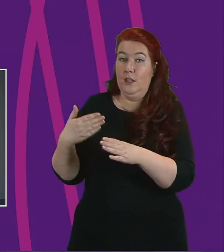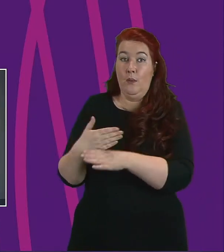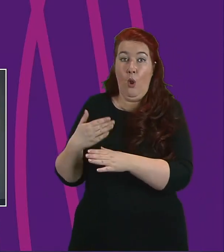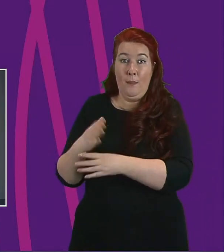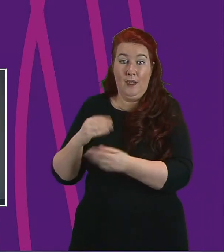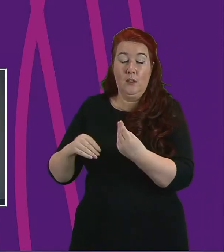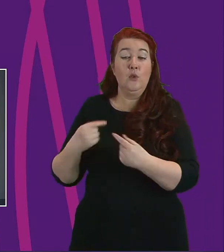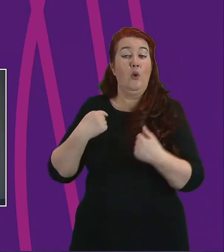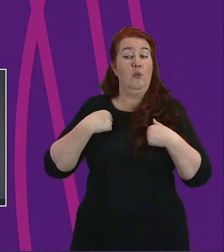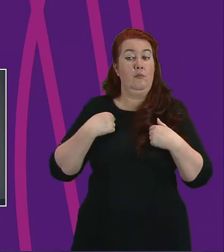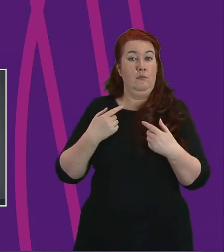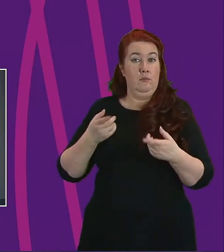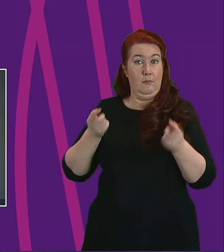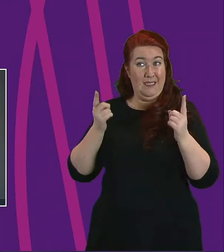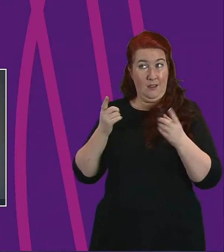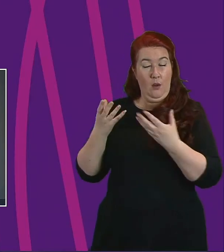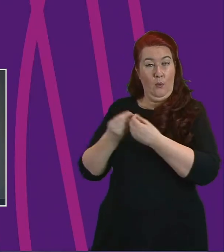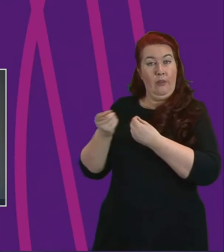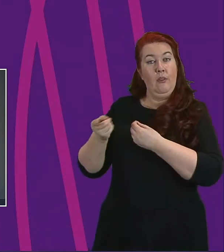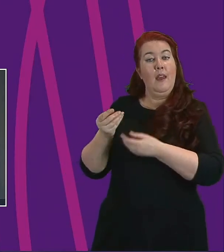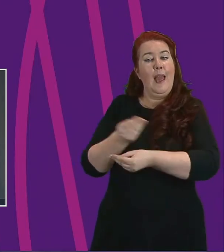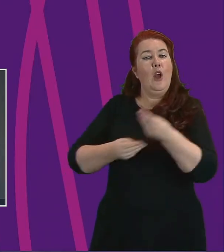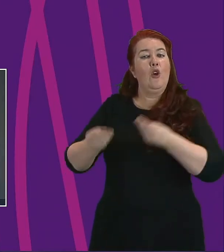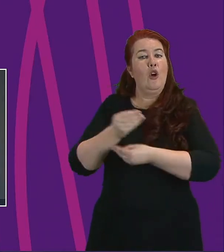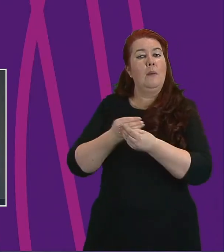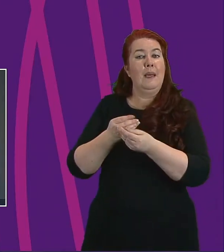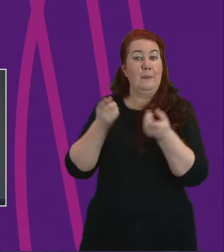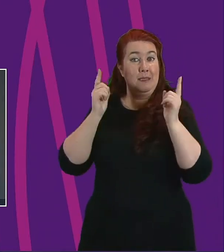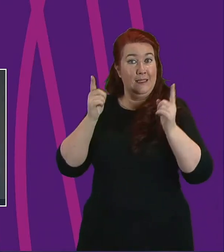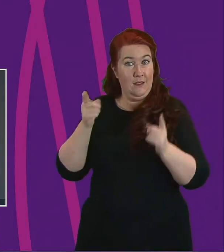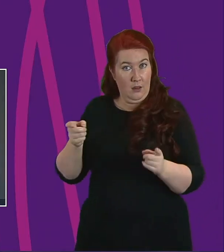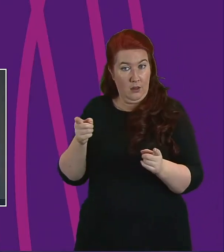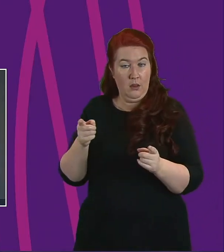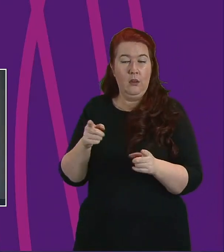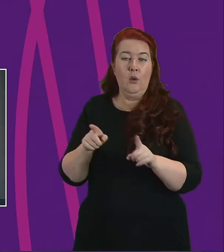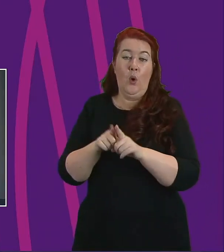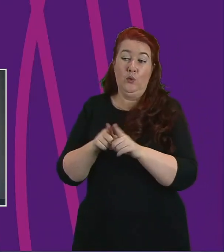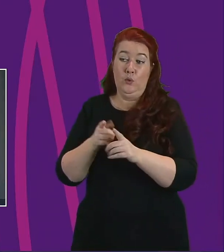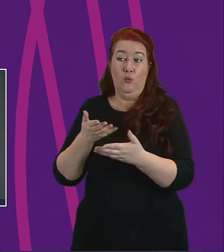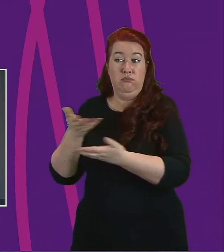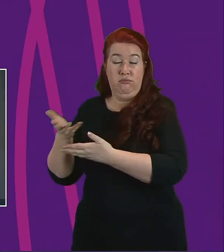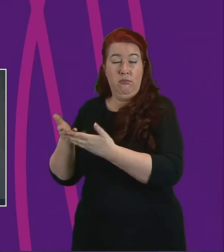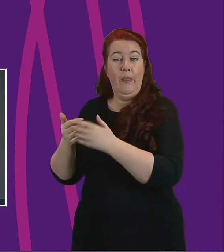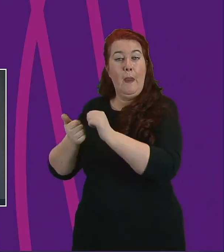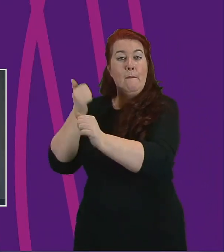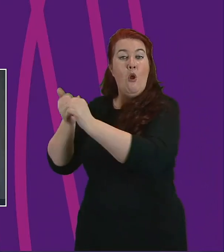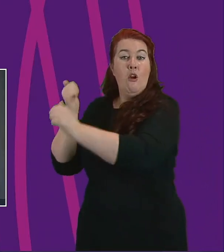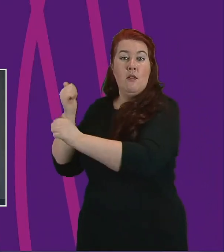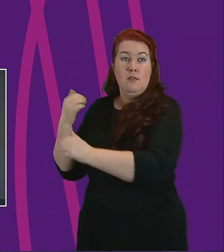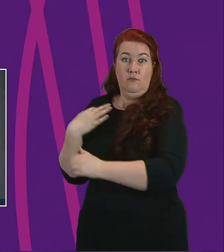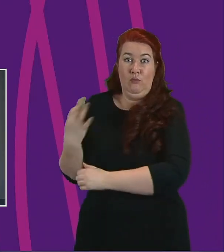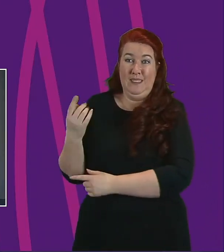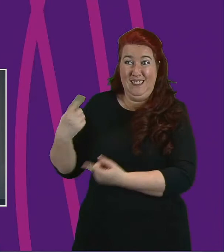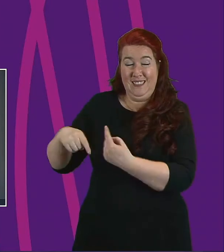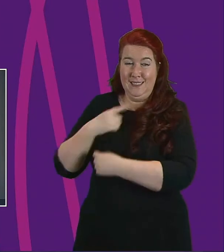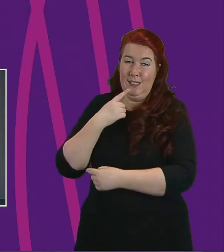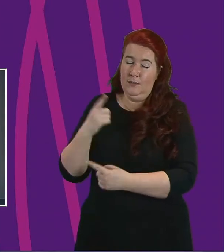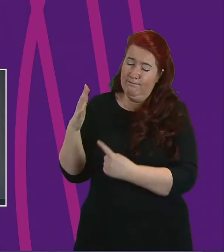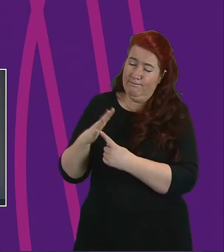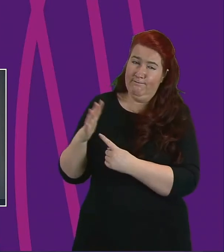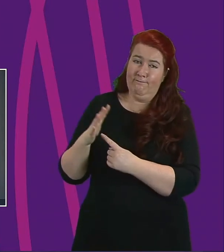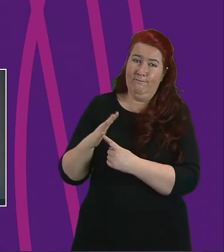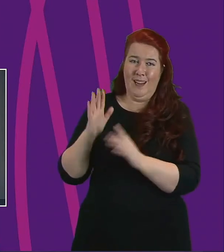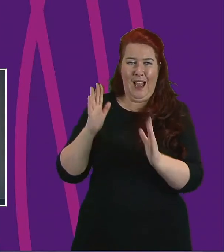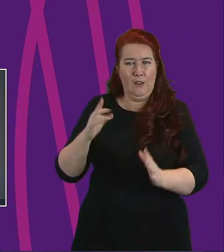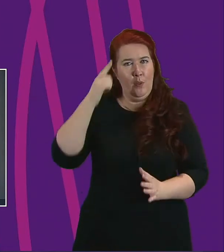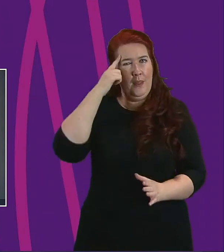I are regularly discussing, and the Economy Secretary is discussing with employers' representatives, the importance of taking a